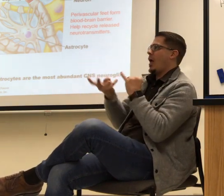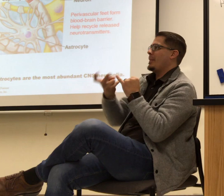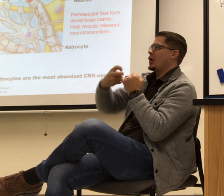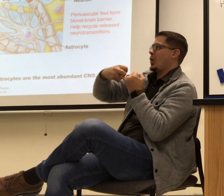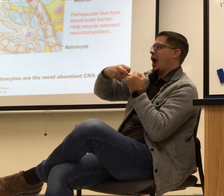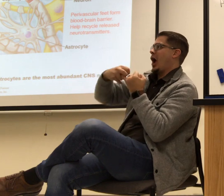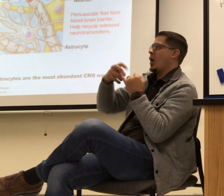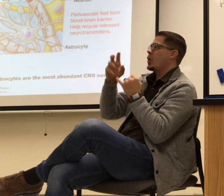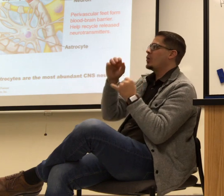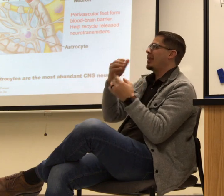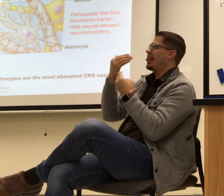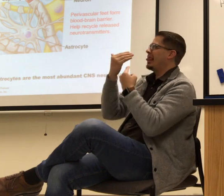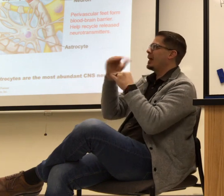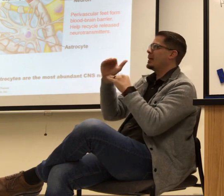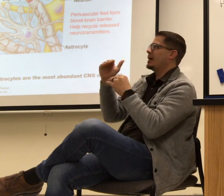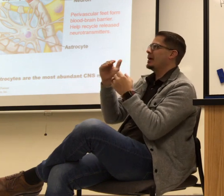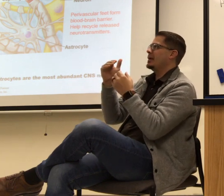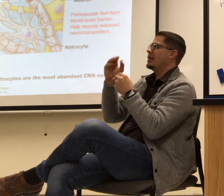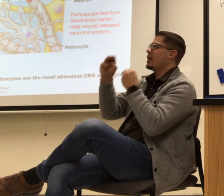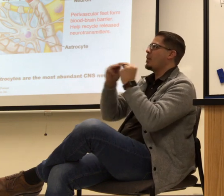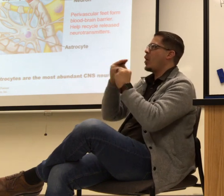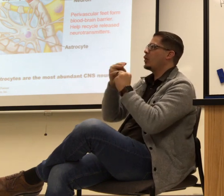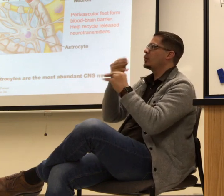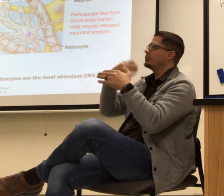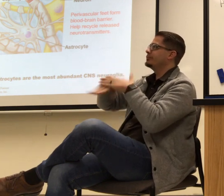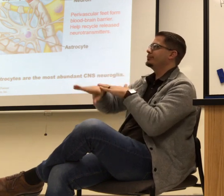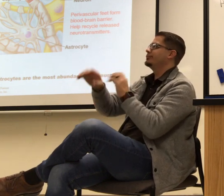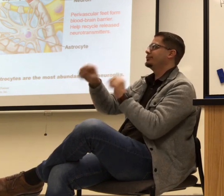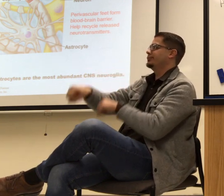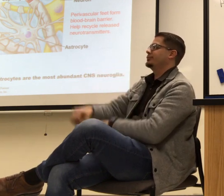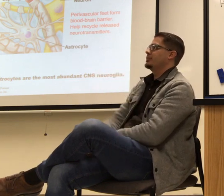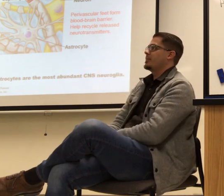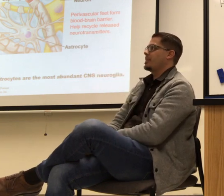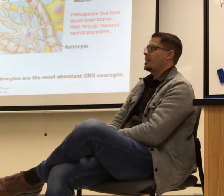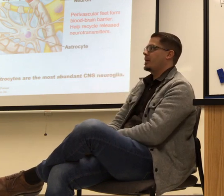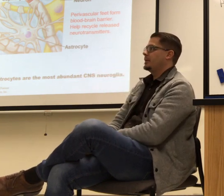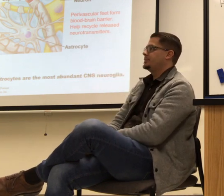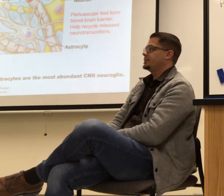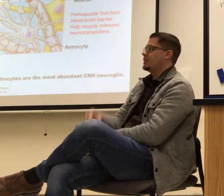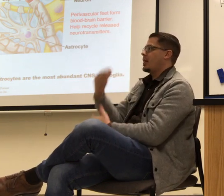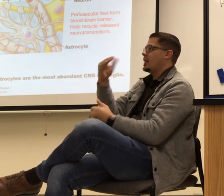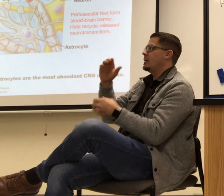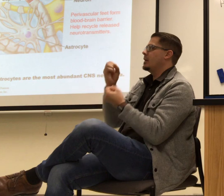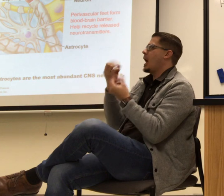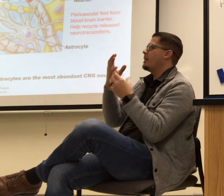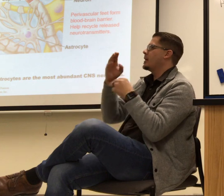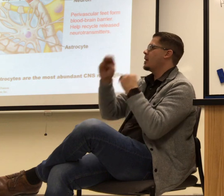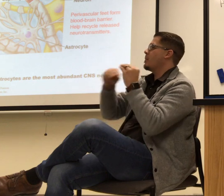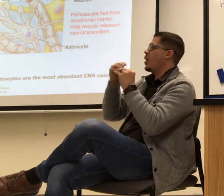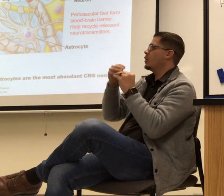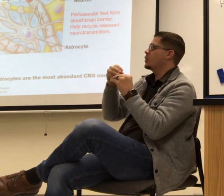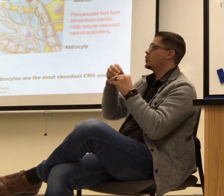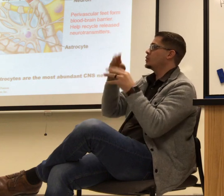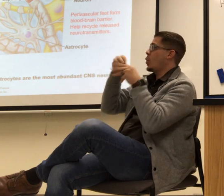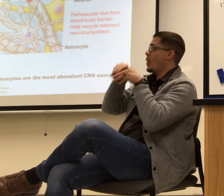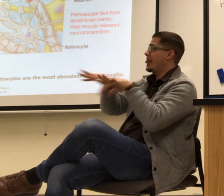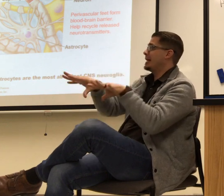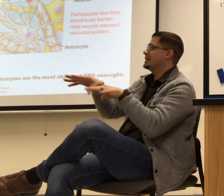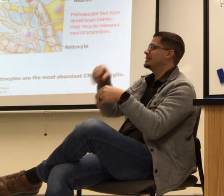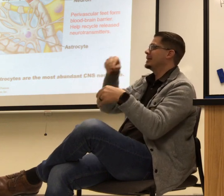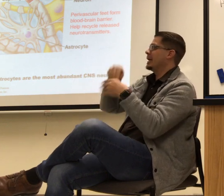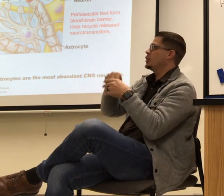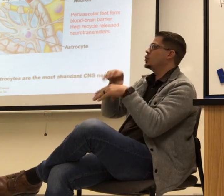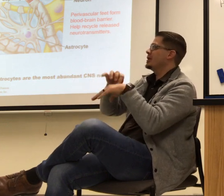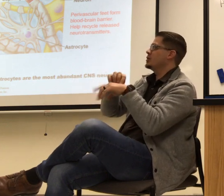you limit the molecules that are released to the tissue by the flowing